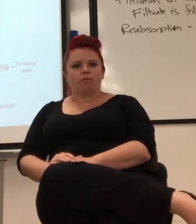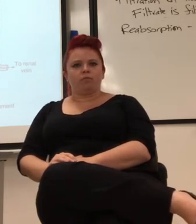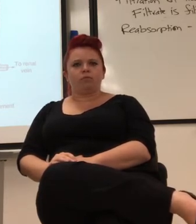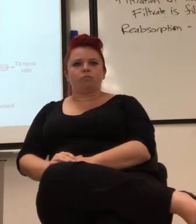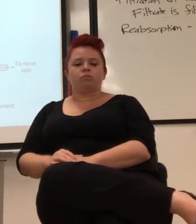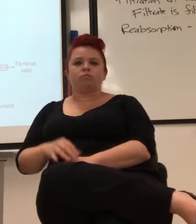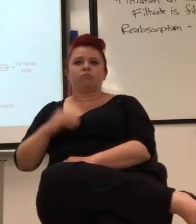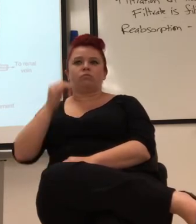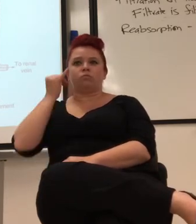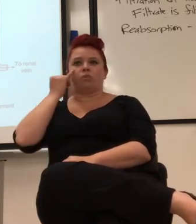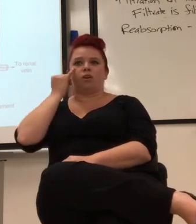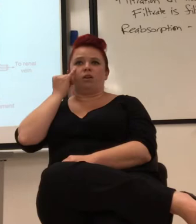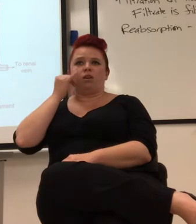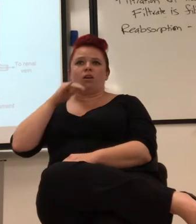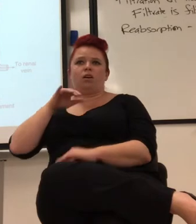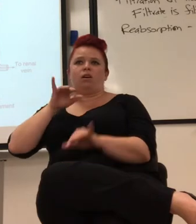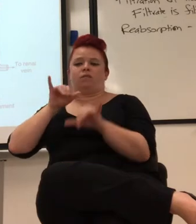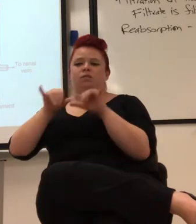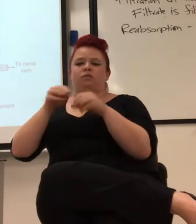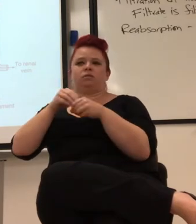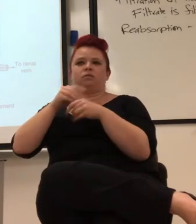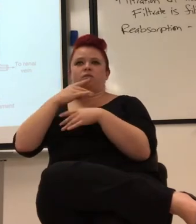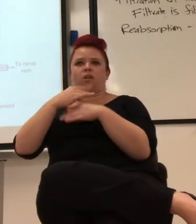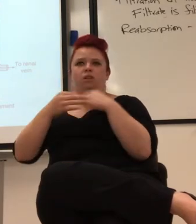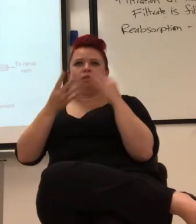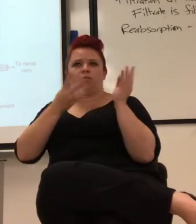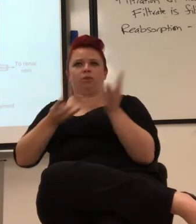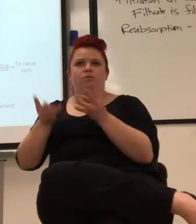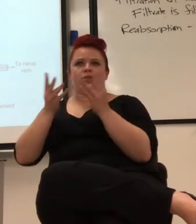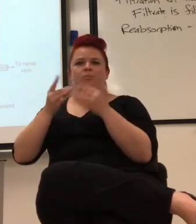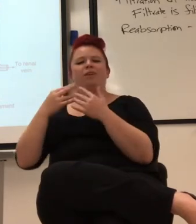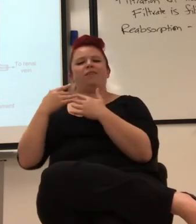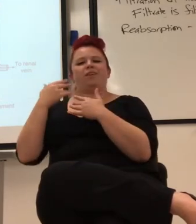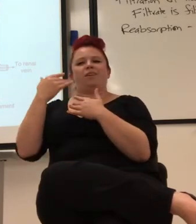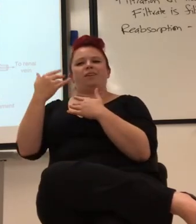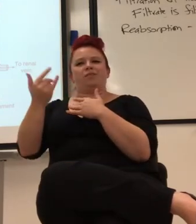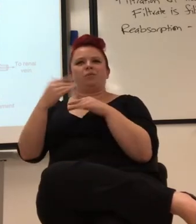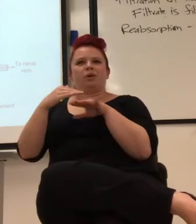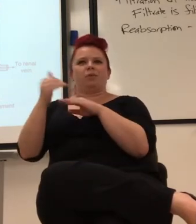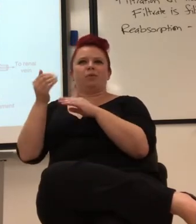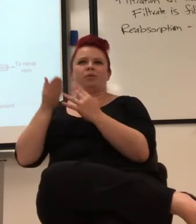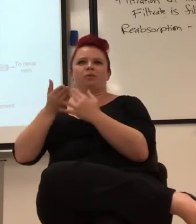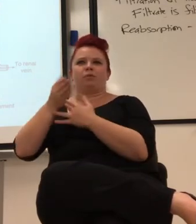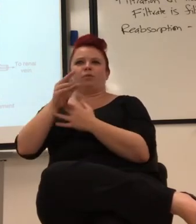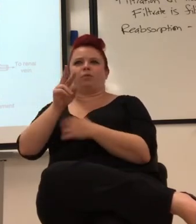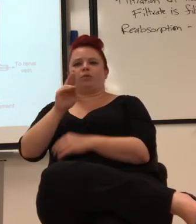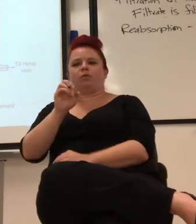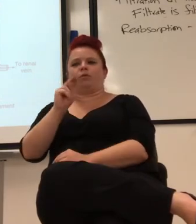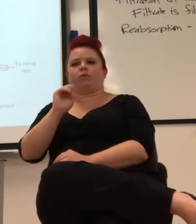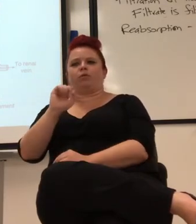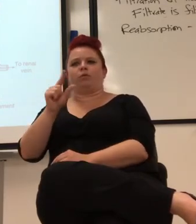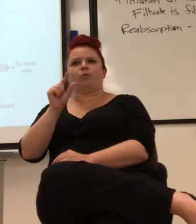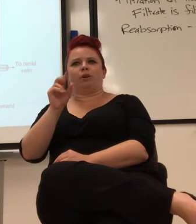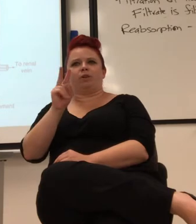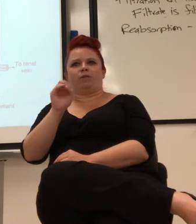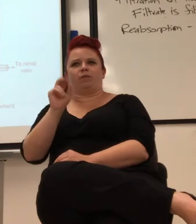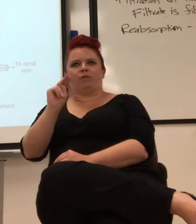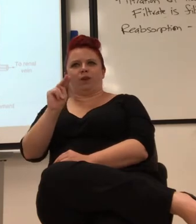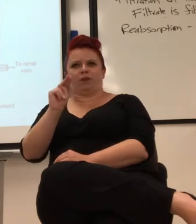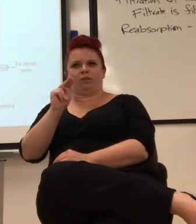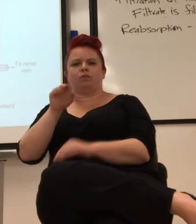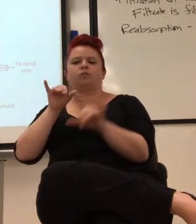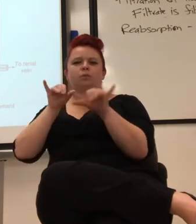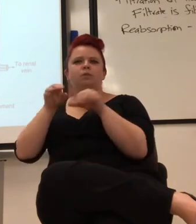And if it stays in the bloodstream, it'll eventually make it out through the renal veins. Stay in the bloodstream.